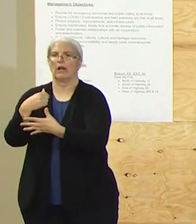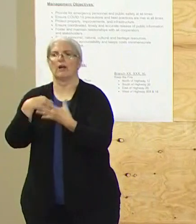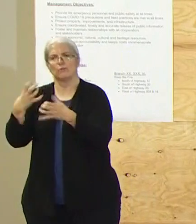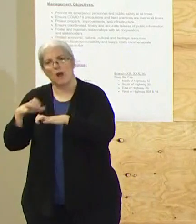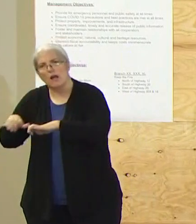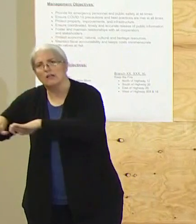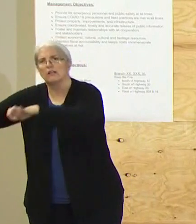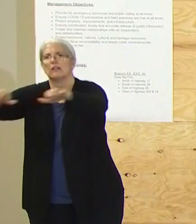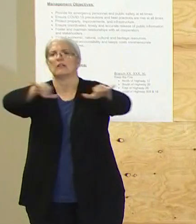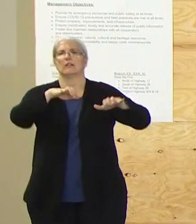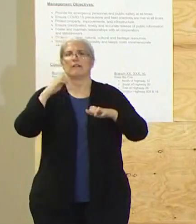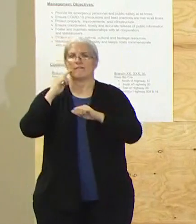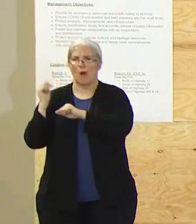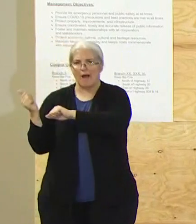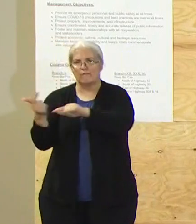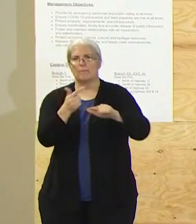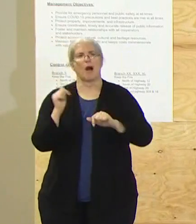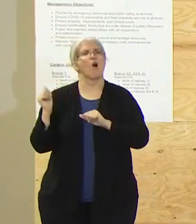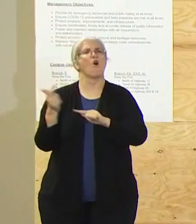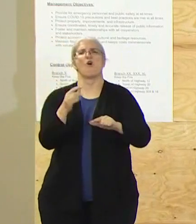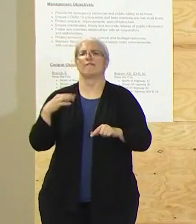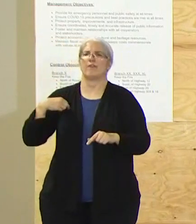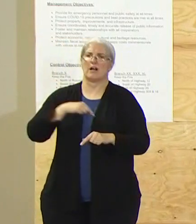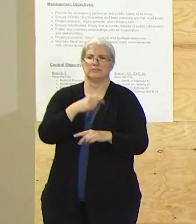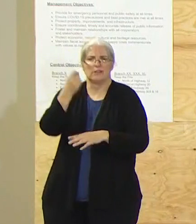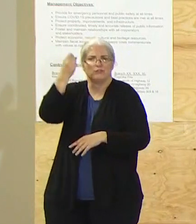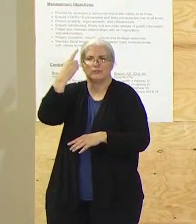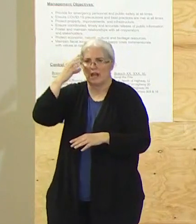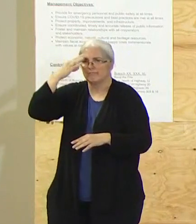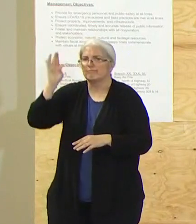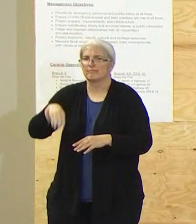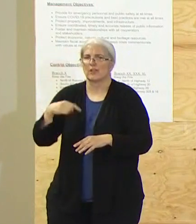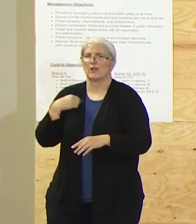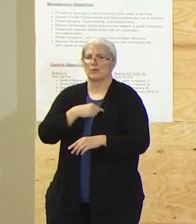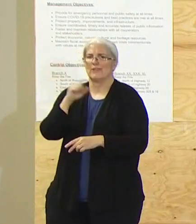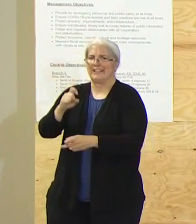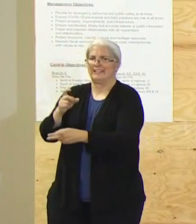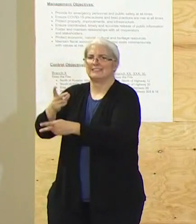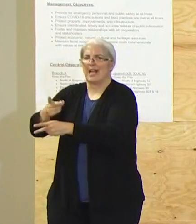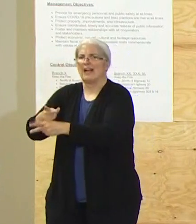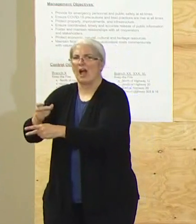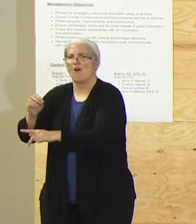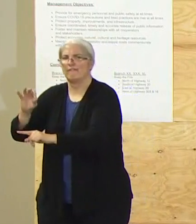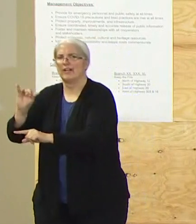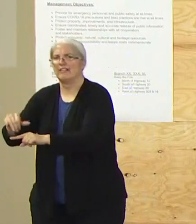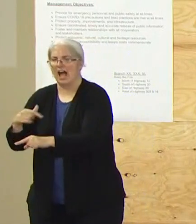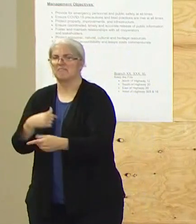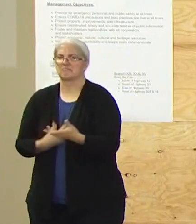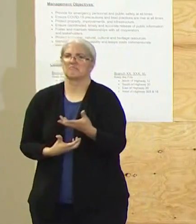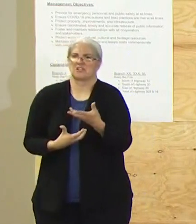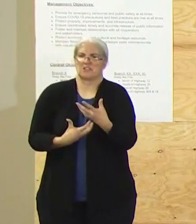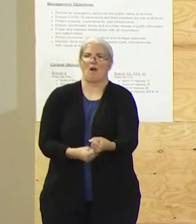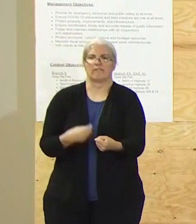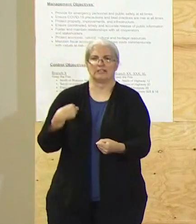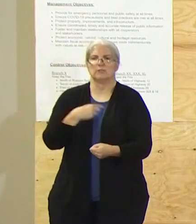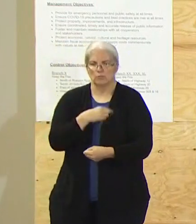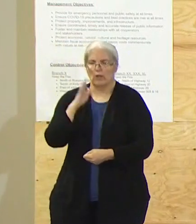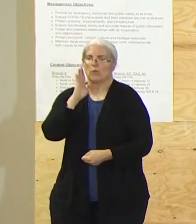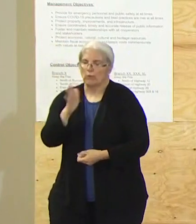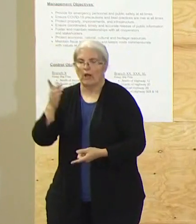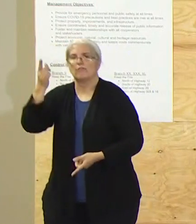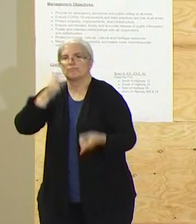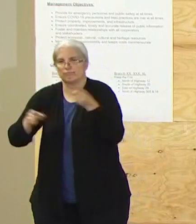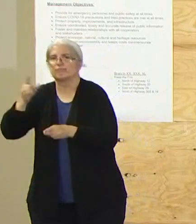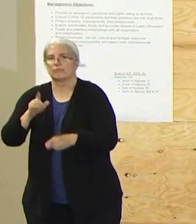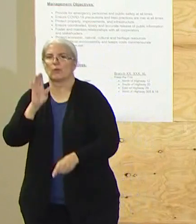Everybody recognizes we need to deliver, and I'm confident we will. So generally speaking, do you think renters should be evicted now or